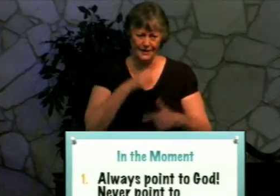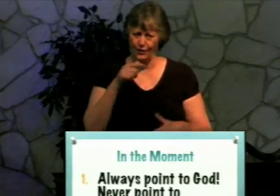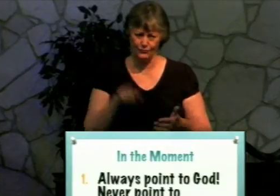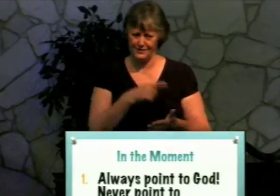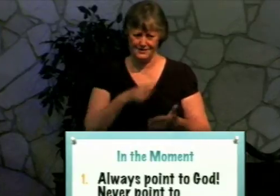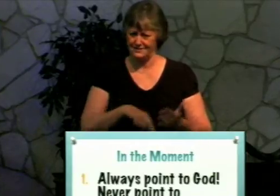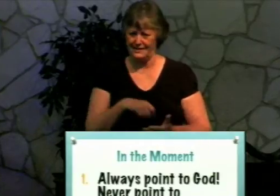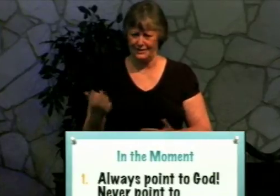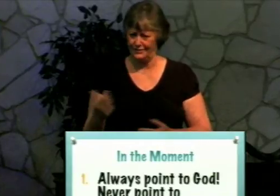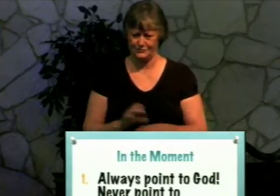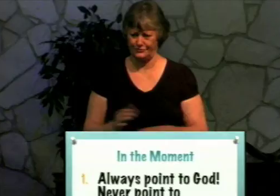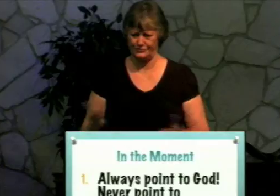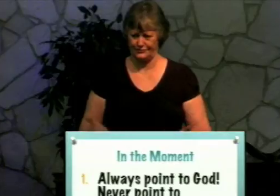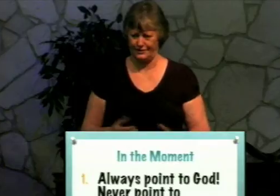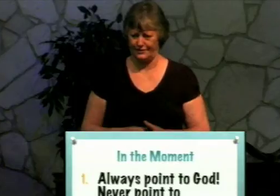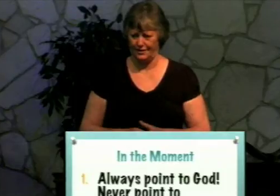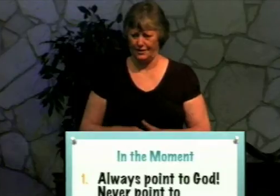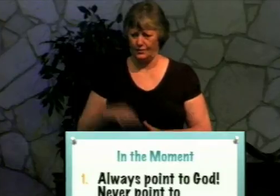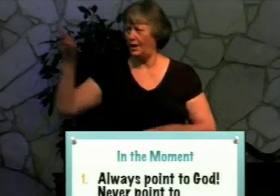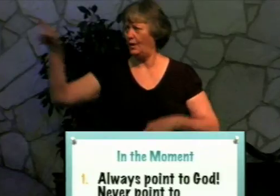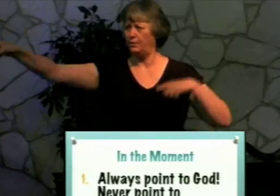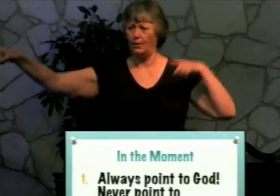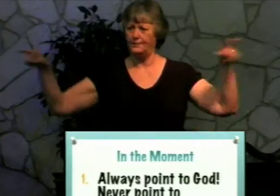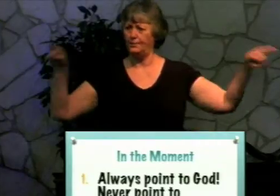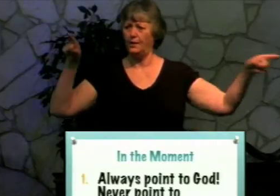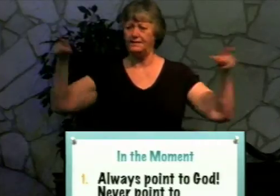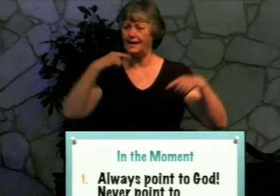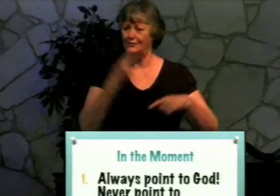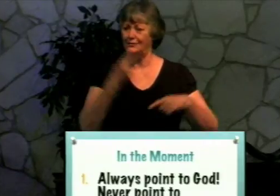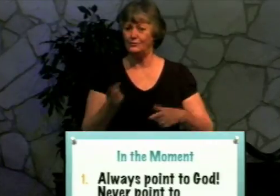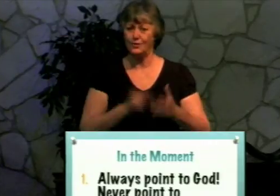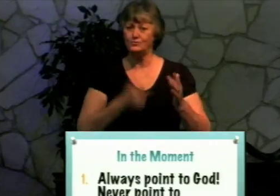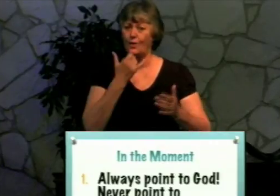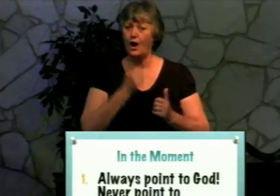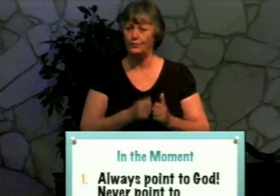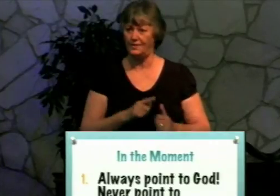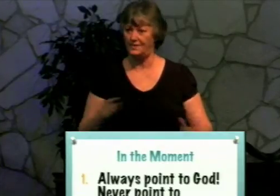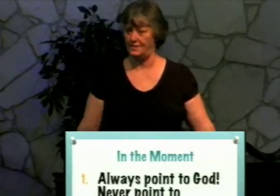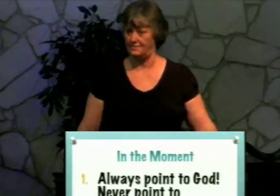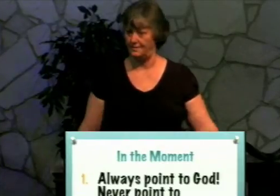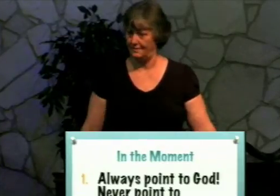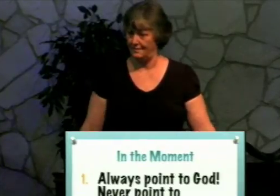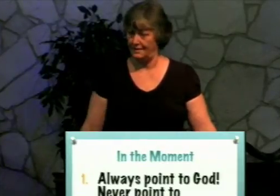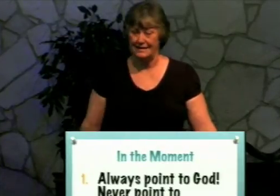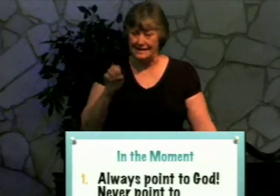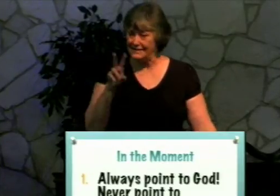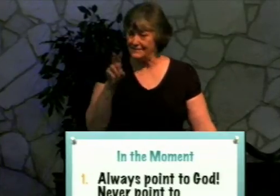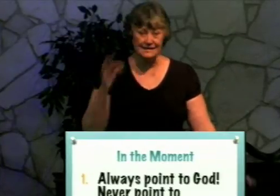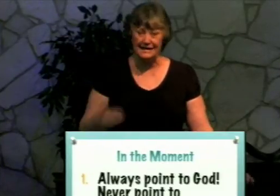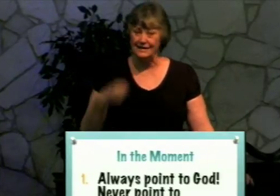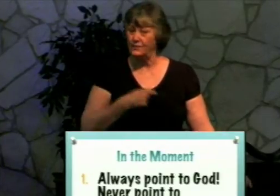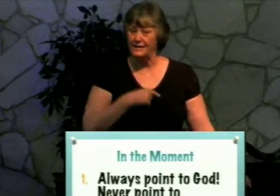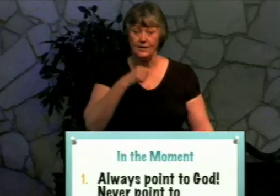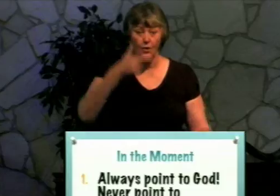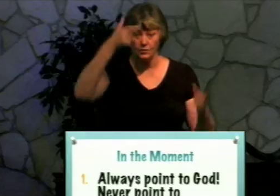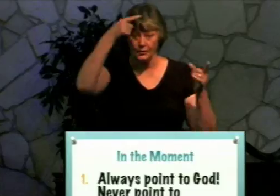don't criticize other churches here. We don't point and tell you what's wrong with them. Even if we don't